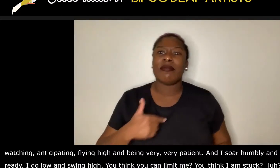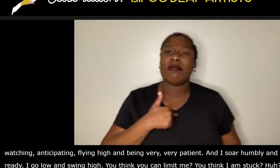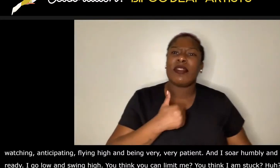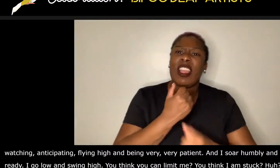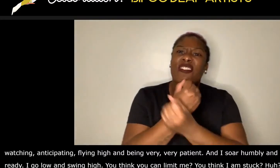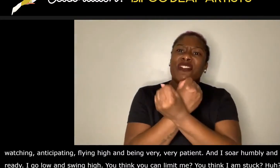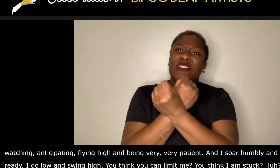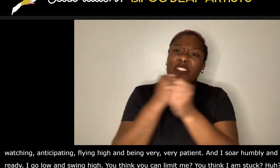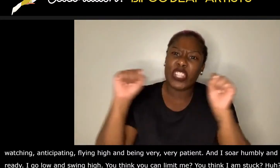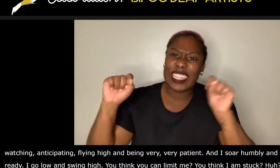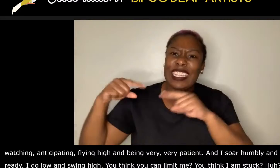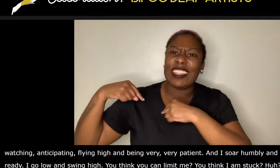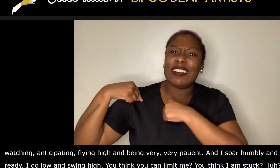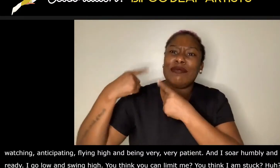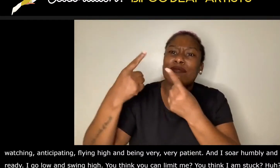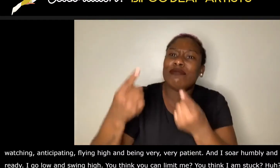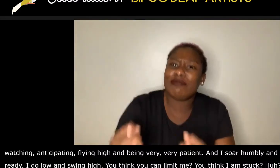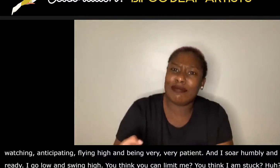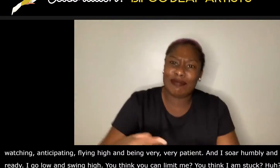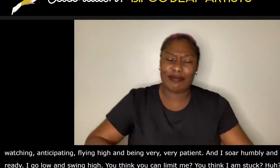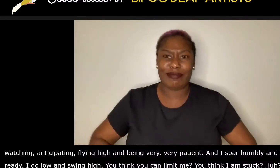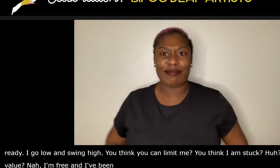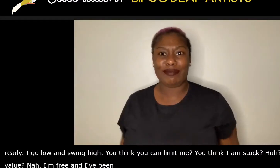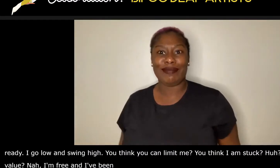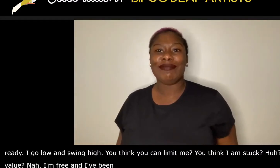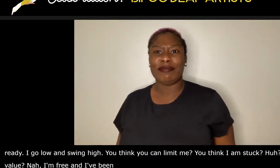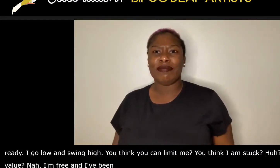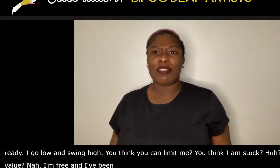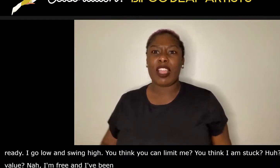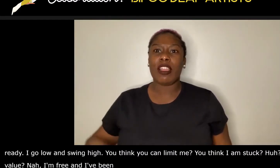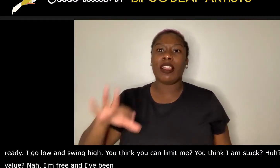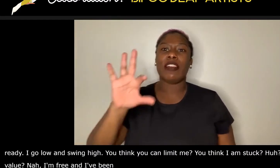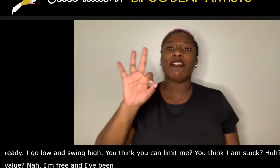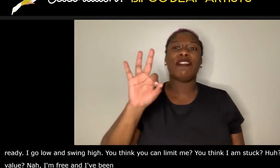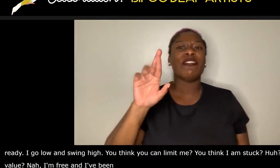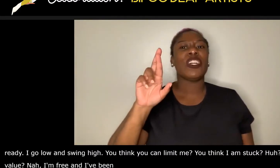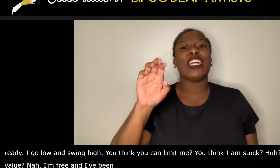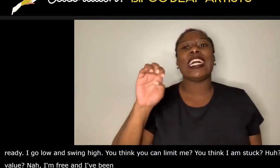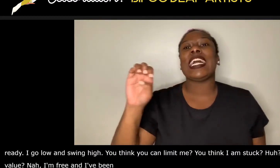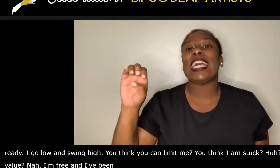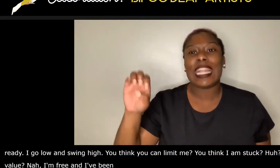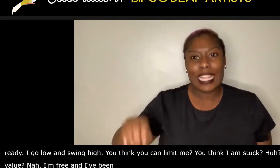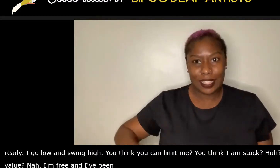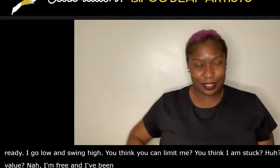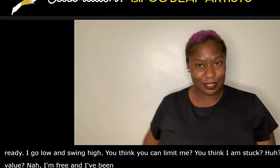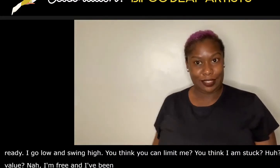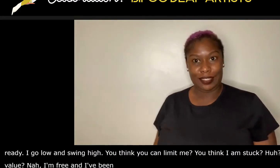Nah. I'm free, and I've been free.